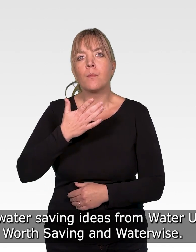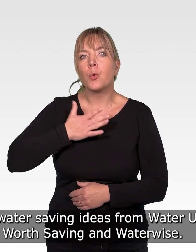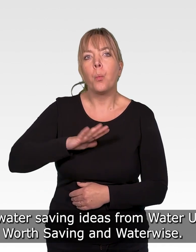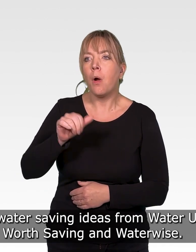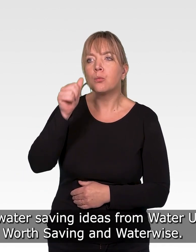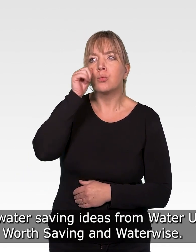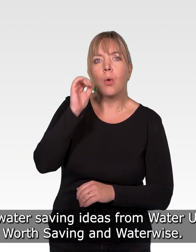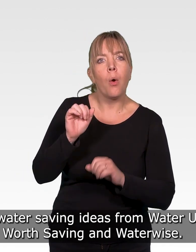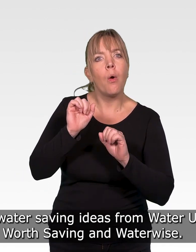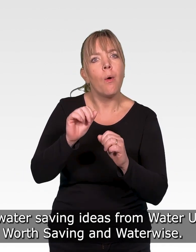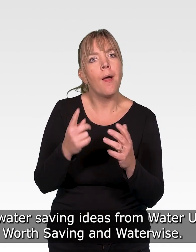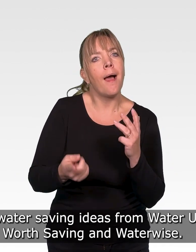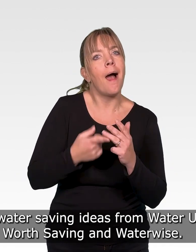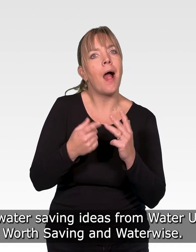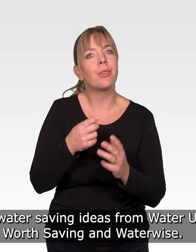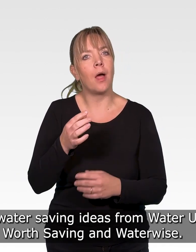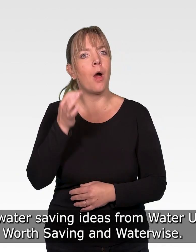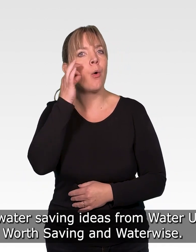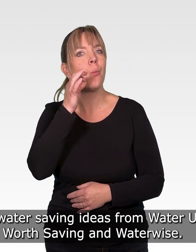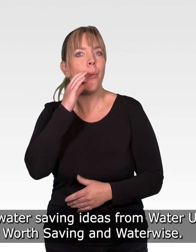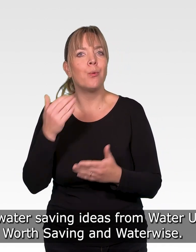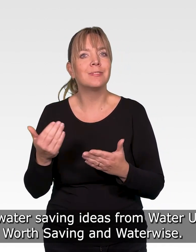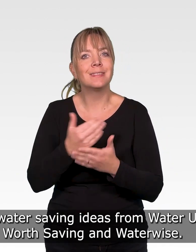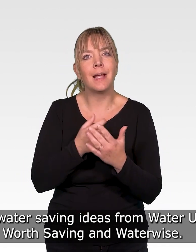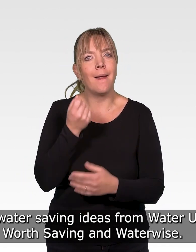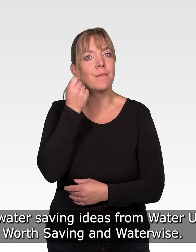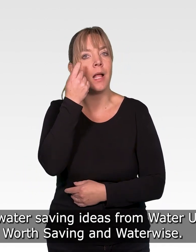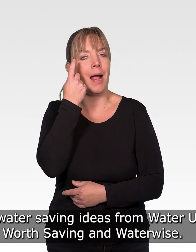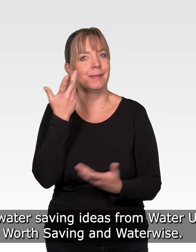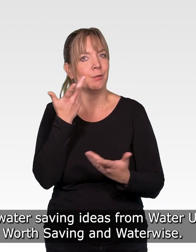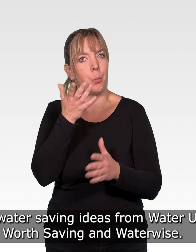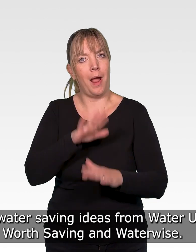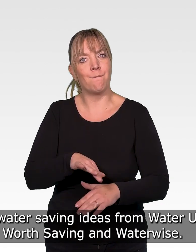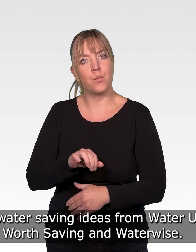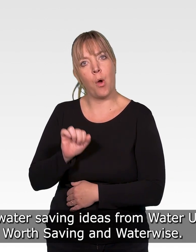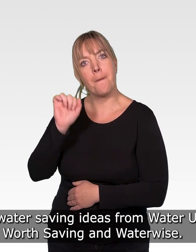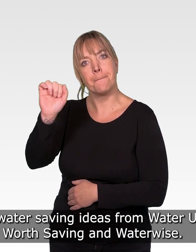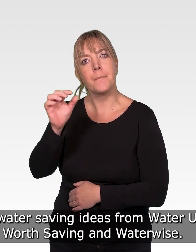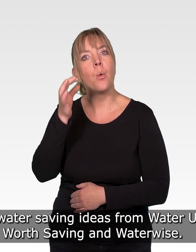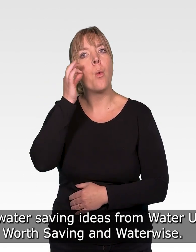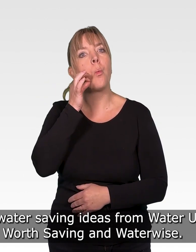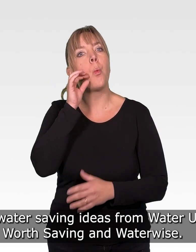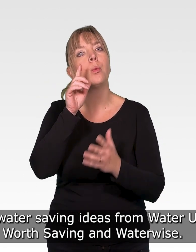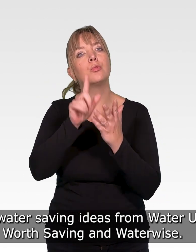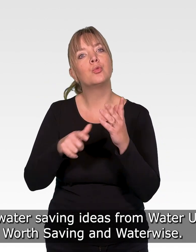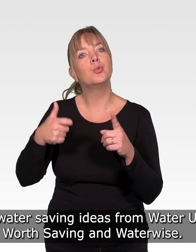Find other water-saving ideas from Water UK. Water's worth saving and waterwise.